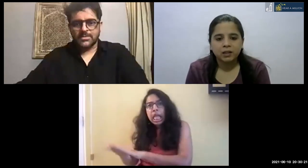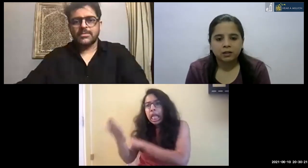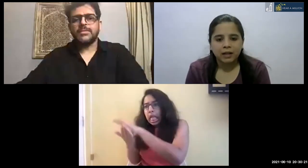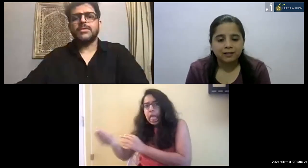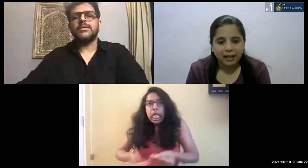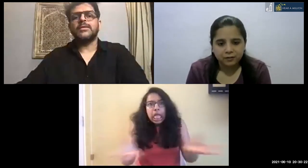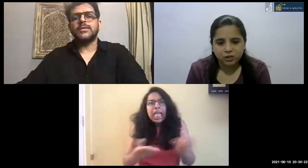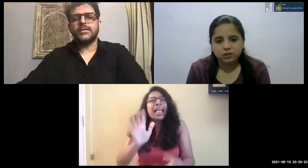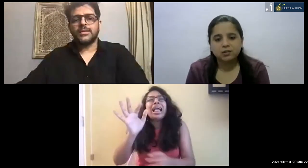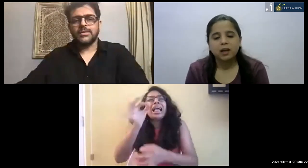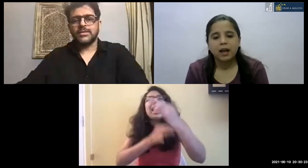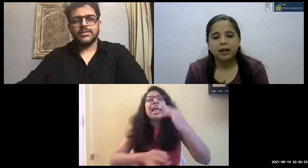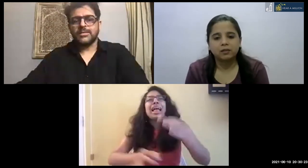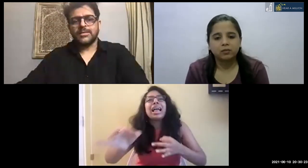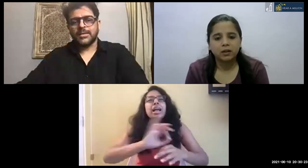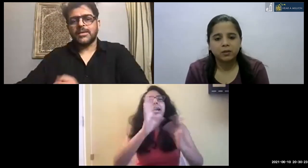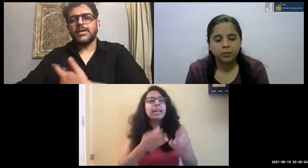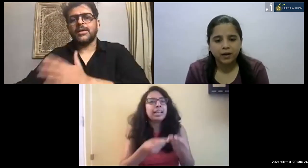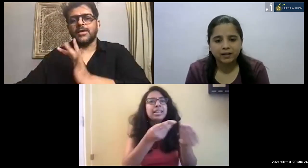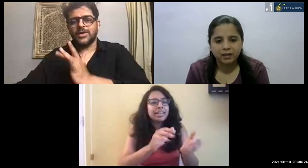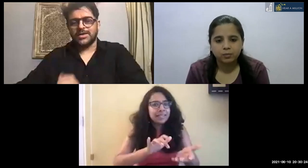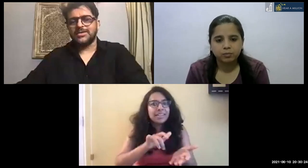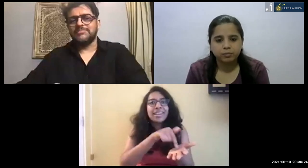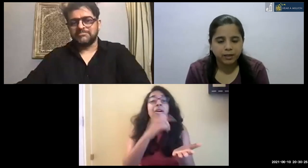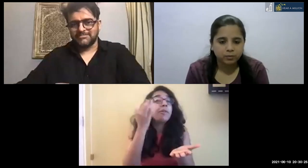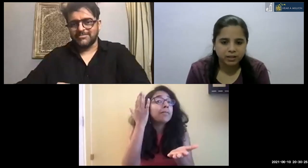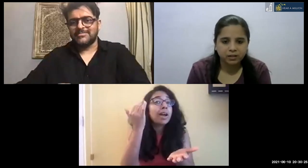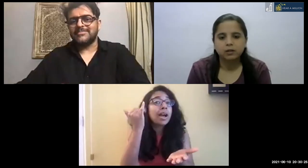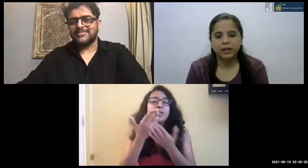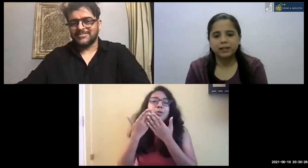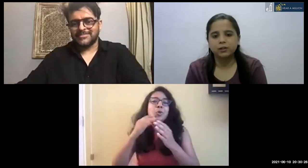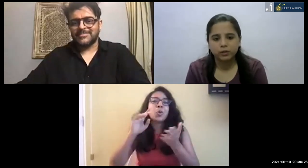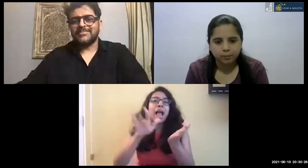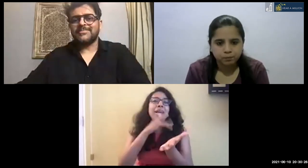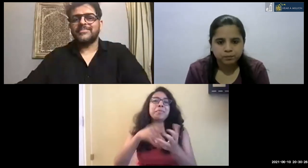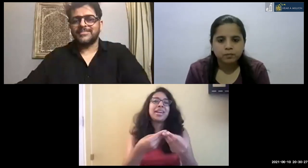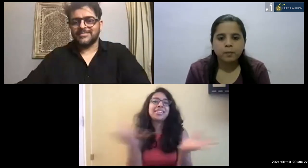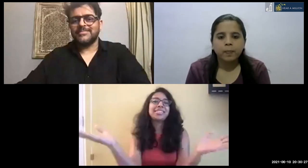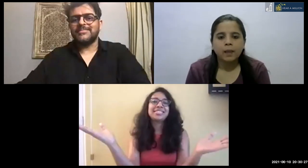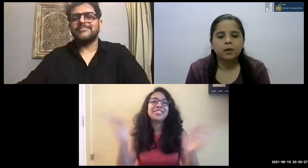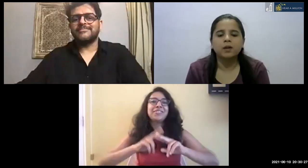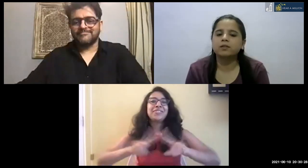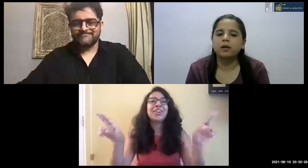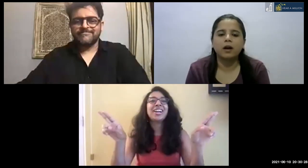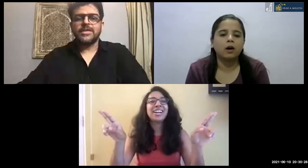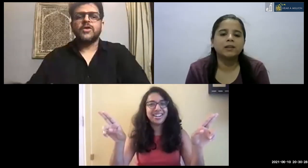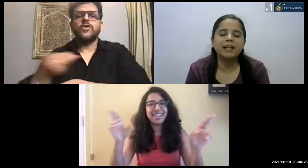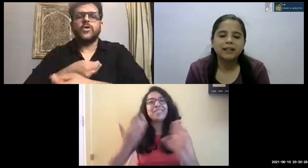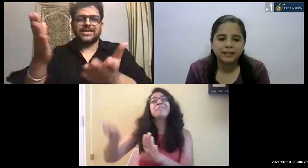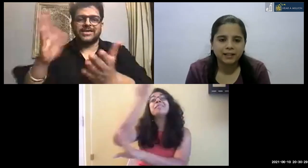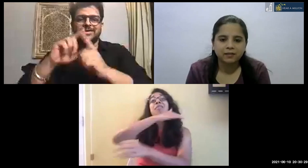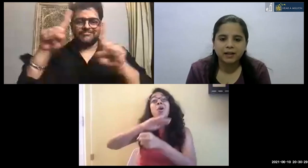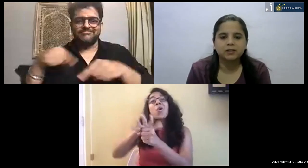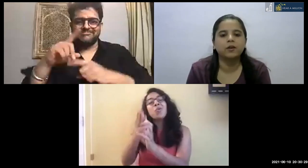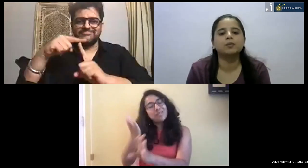the live sessions and we will provide the print material, anything to them, because all